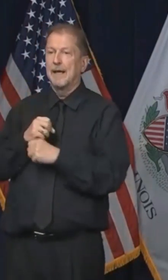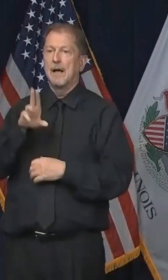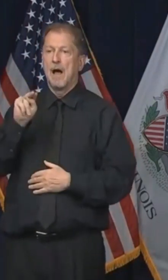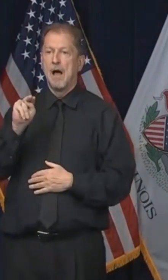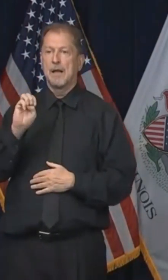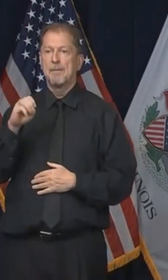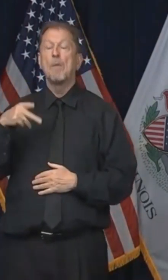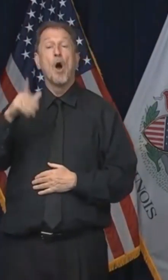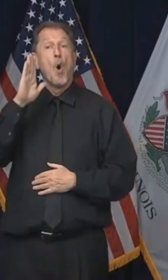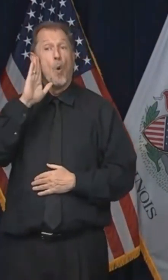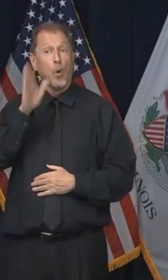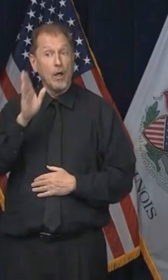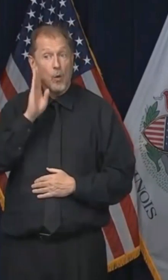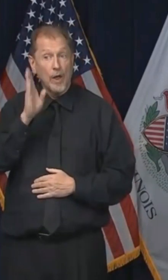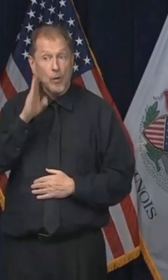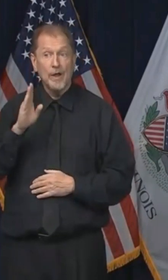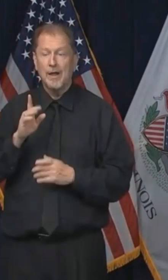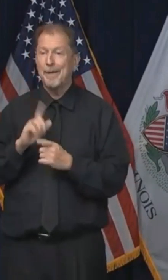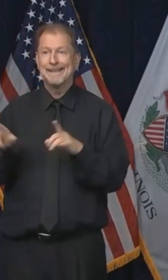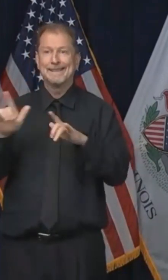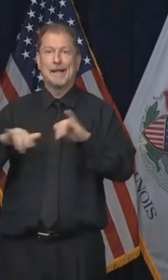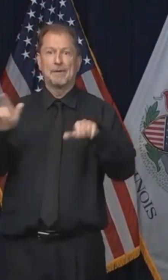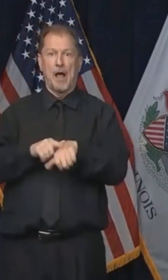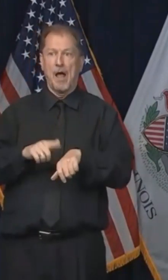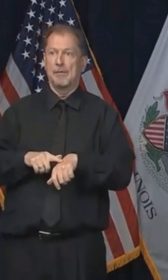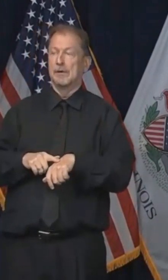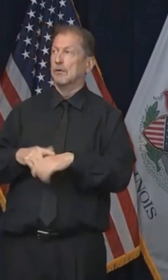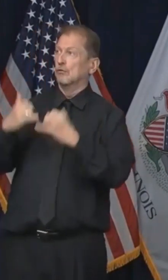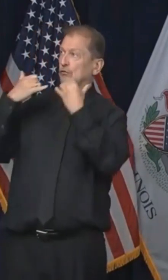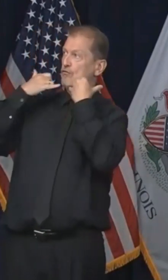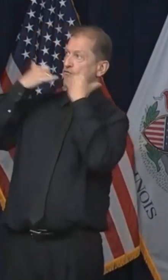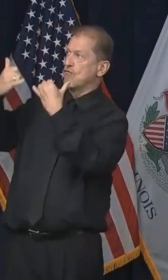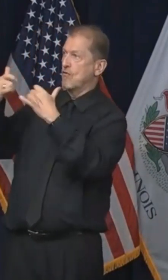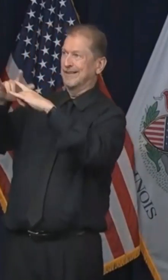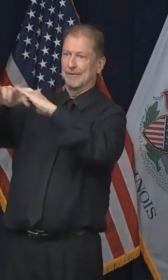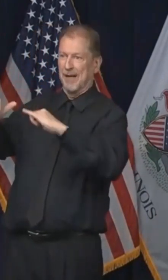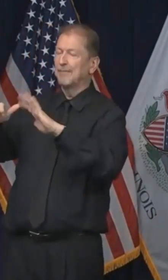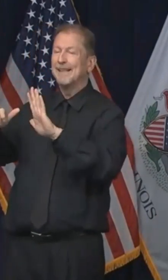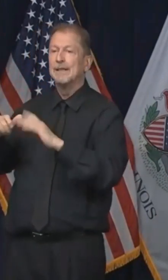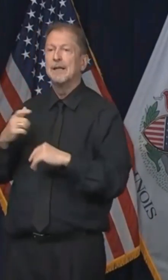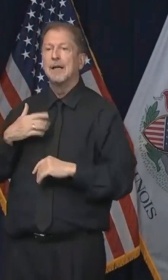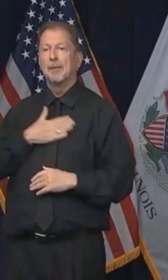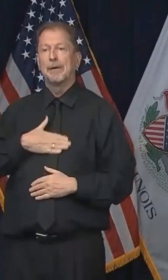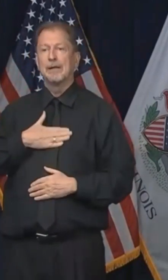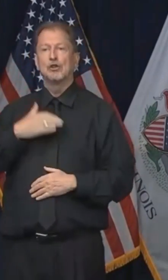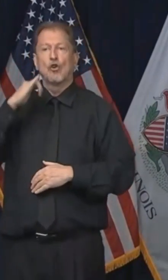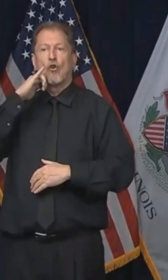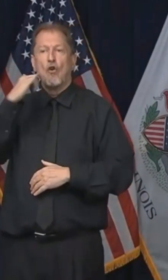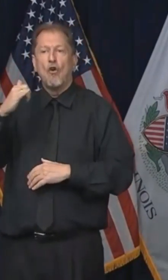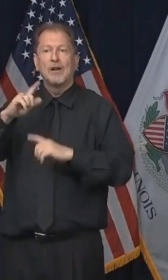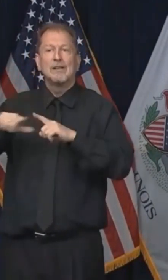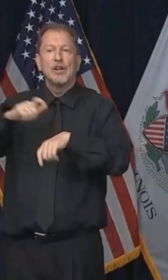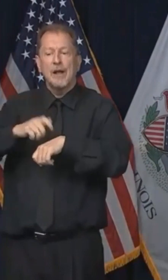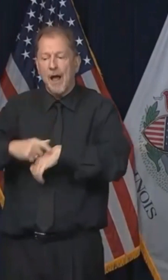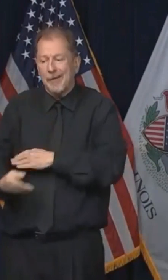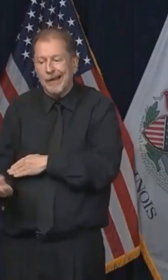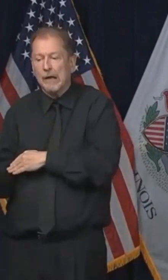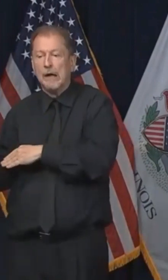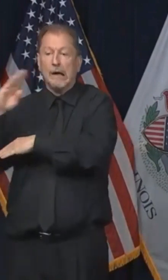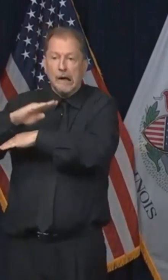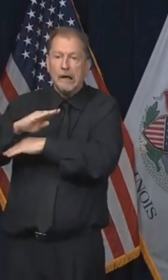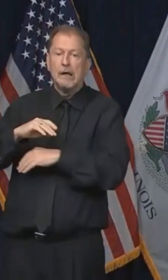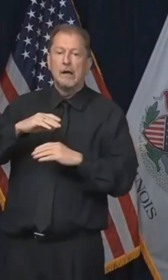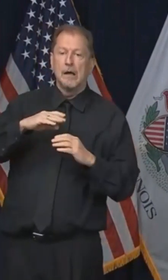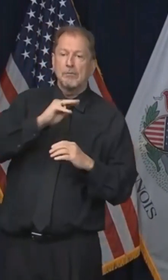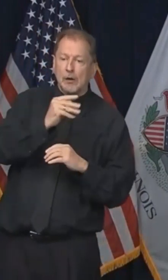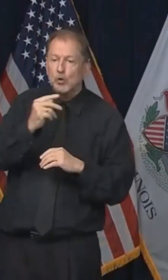all at once, but we have asked people please to spread out their calls and spread out their their applications online and to use the